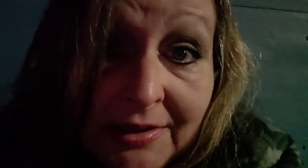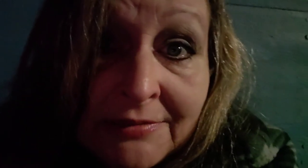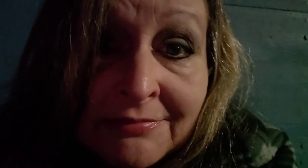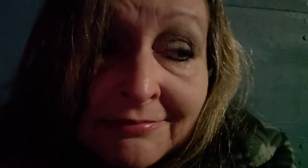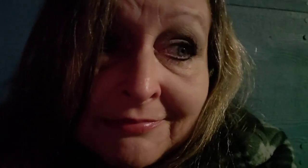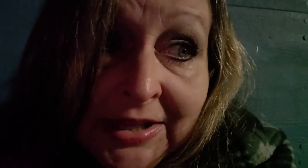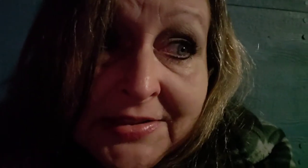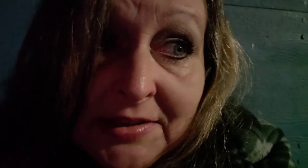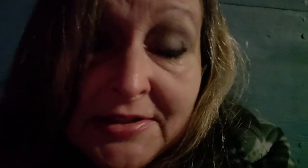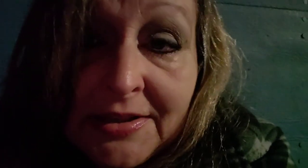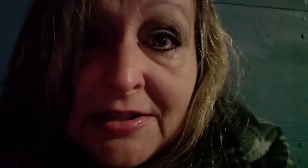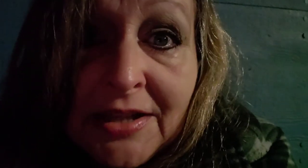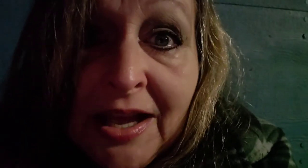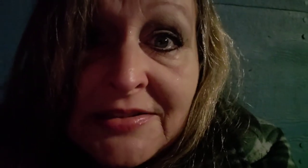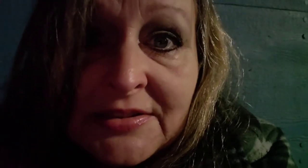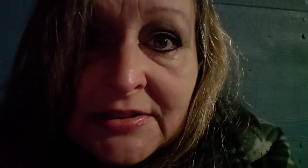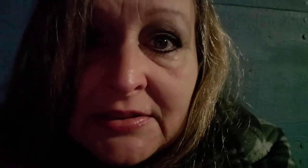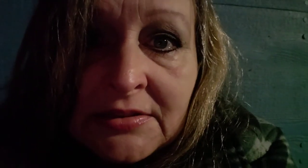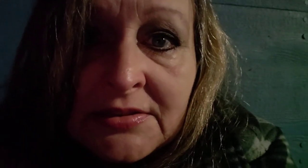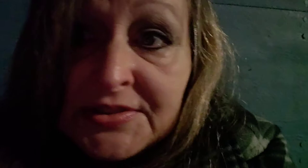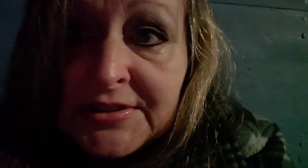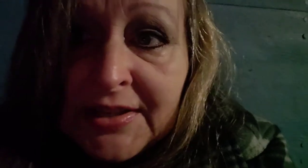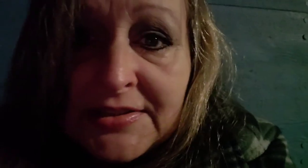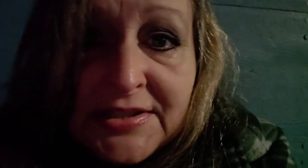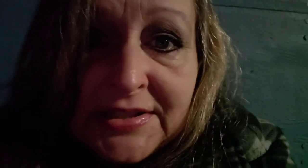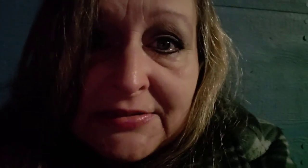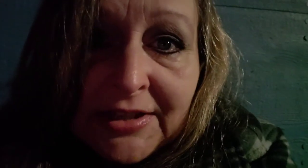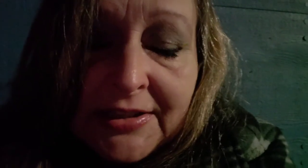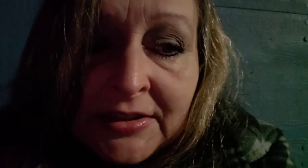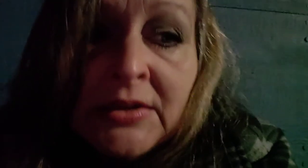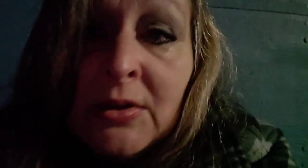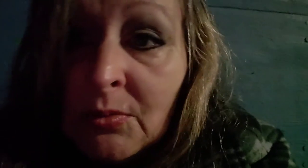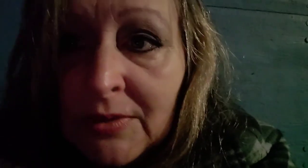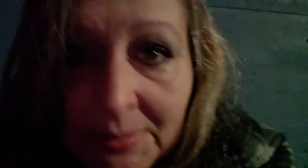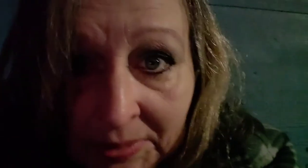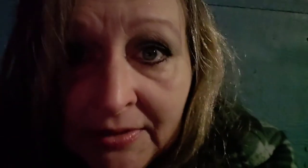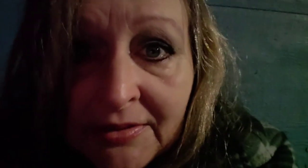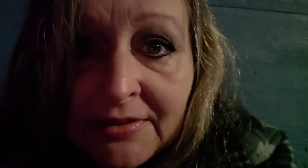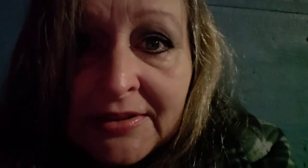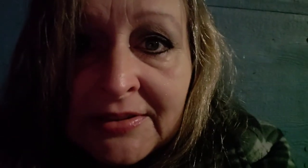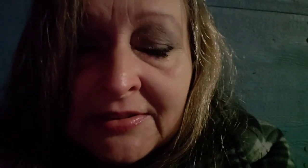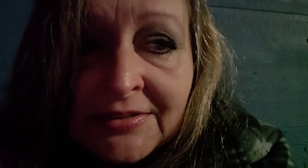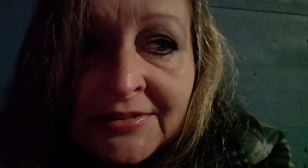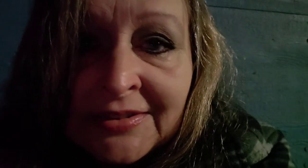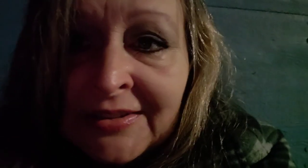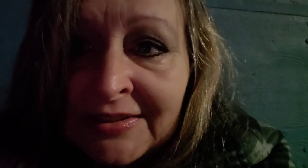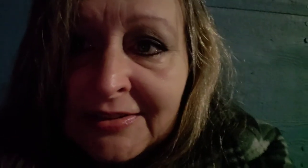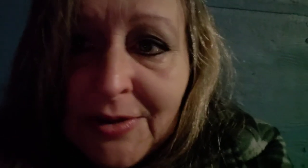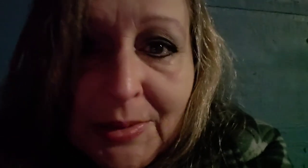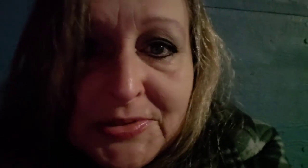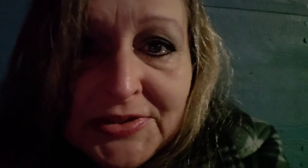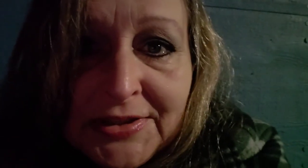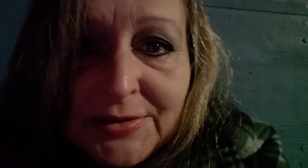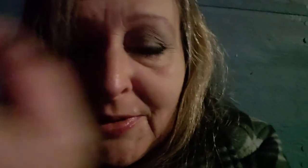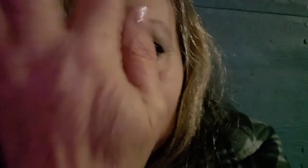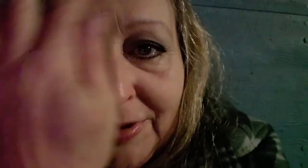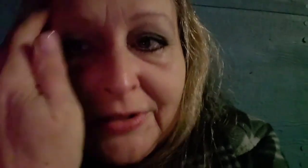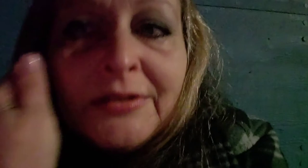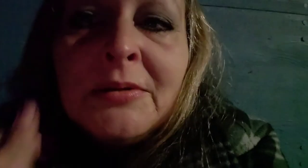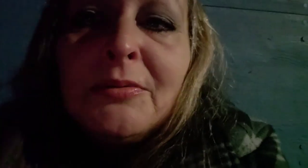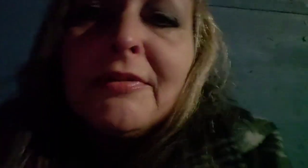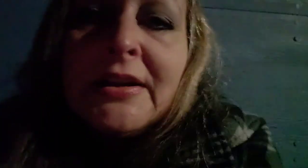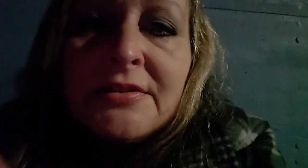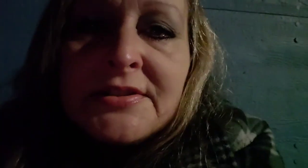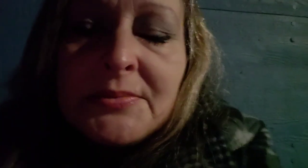have thought, that sounds like classic C19, right? Well, apparently, you know, I was looking through all